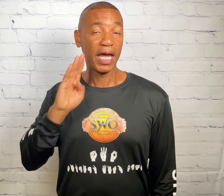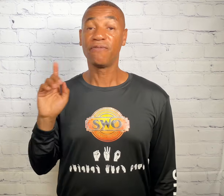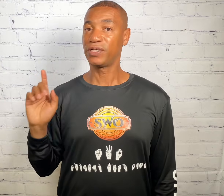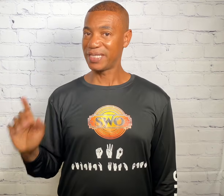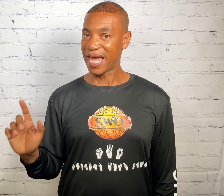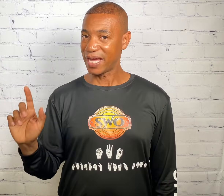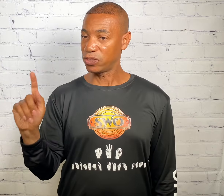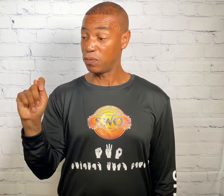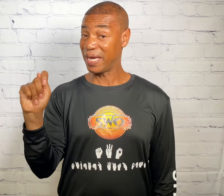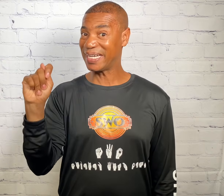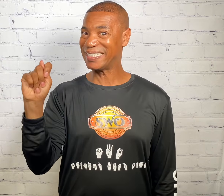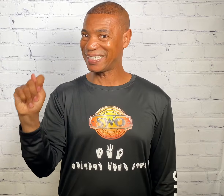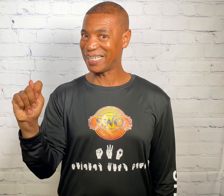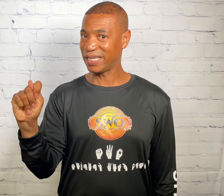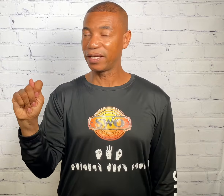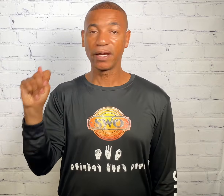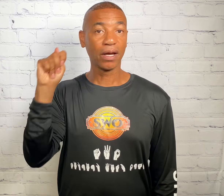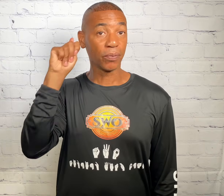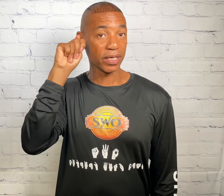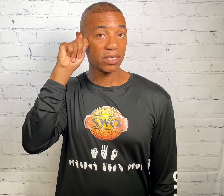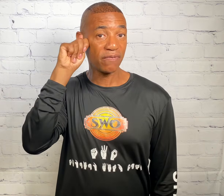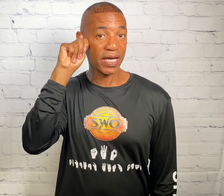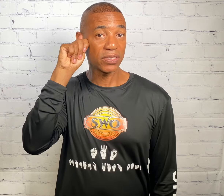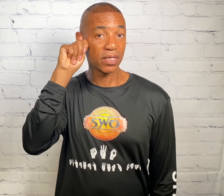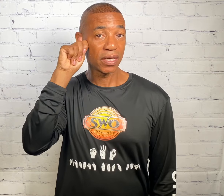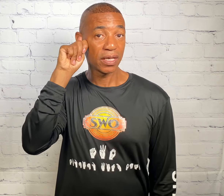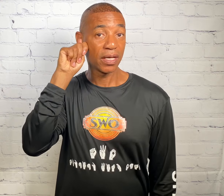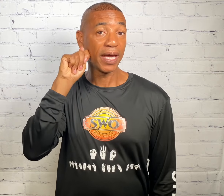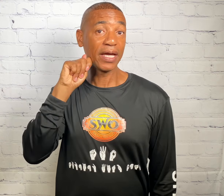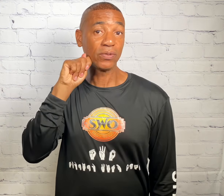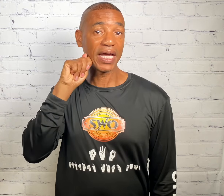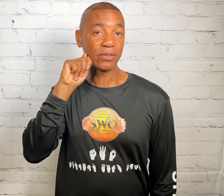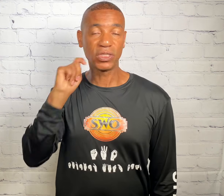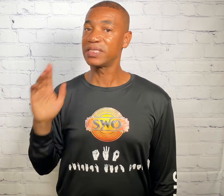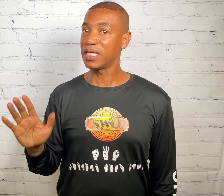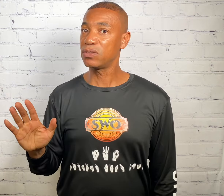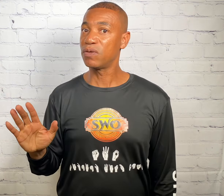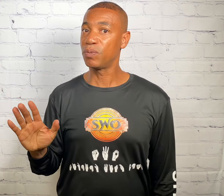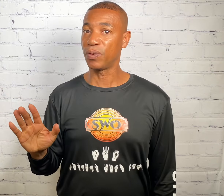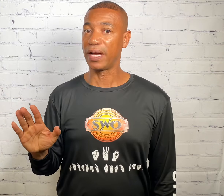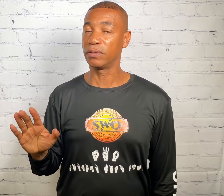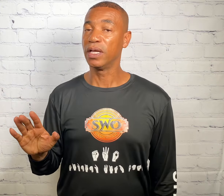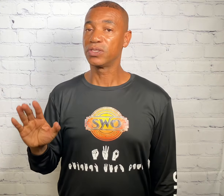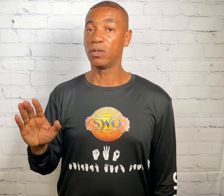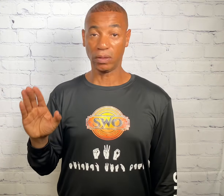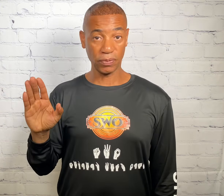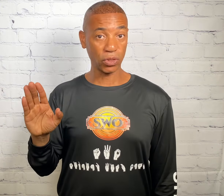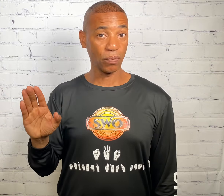And for tan, you make a T, bring it to the face and go down, just like you did with brown. So let me show you